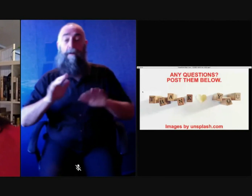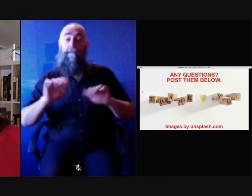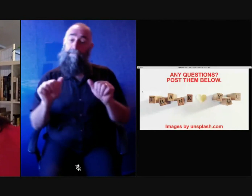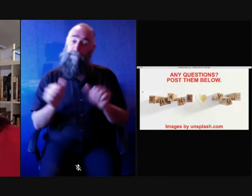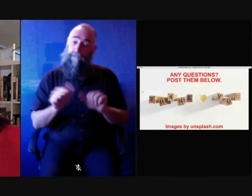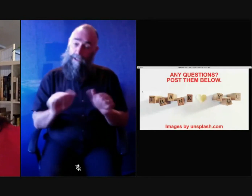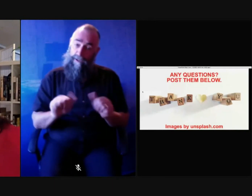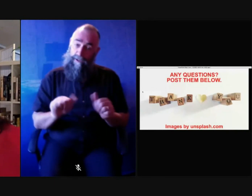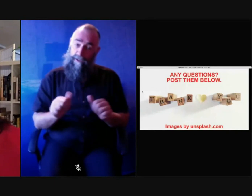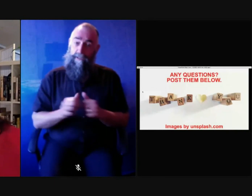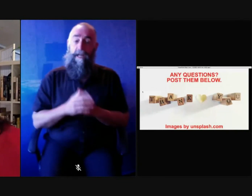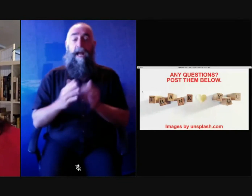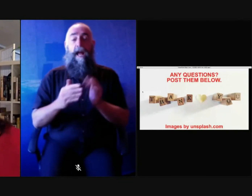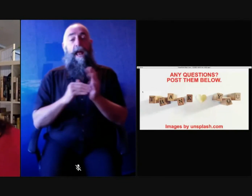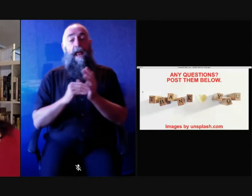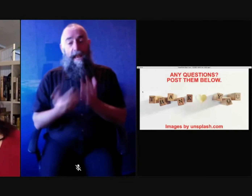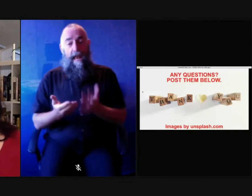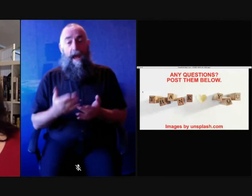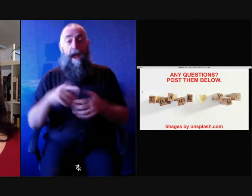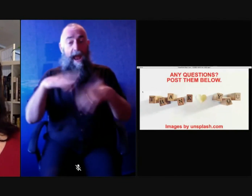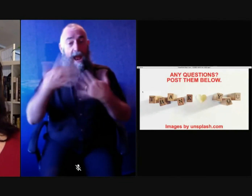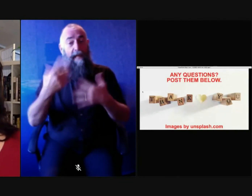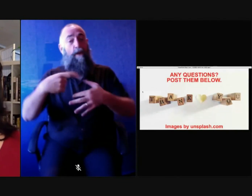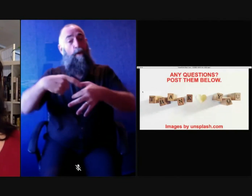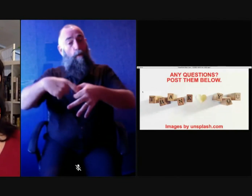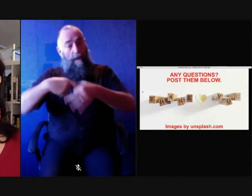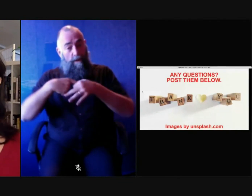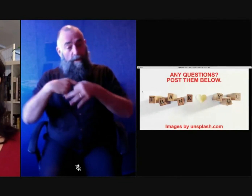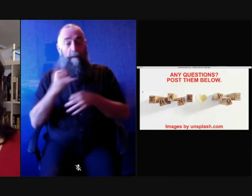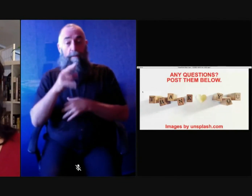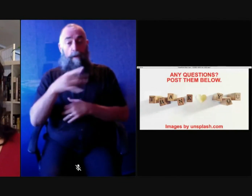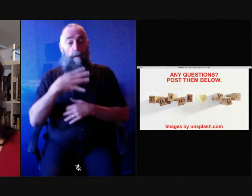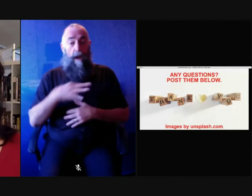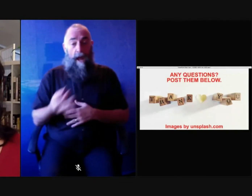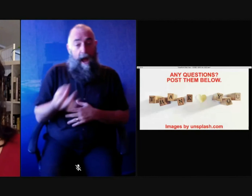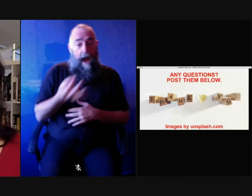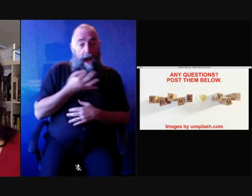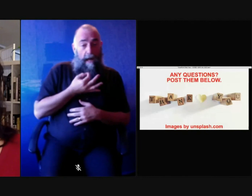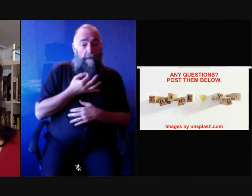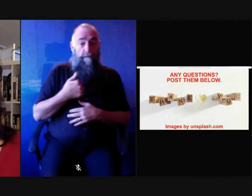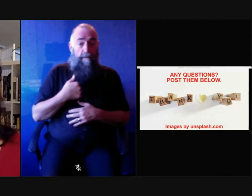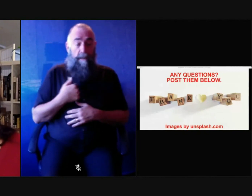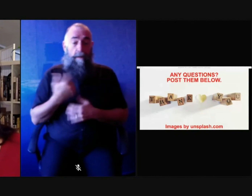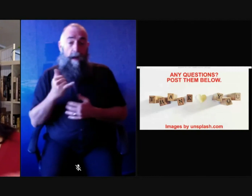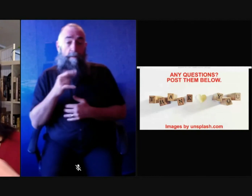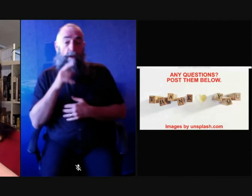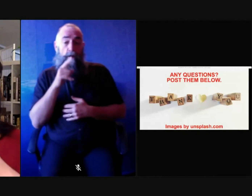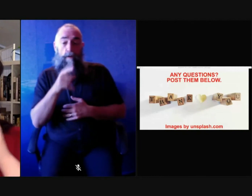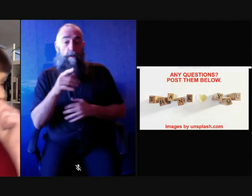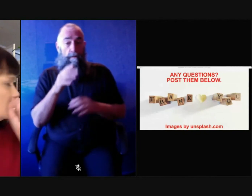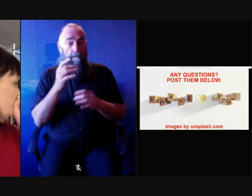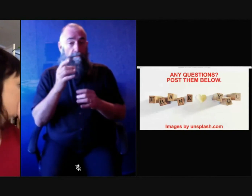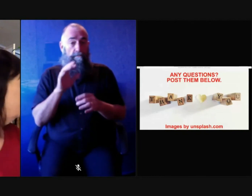the time to ask me any questions that you might like to ask that you didn't get answered